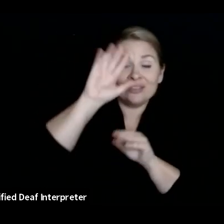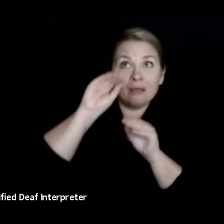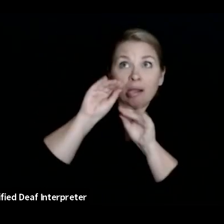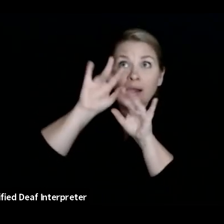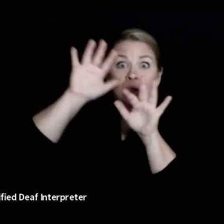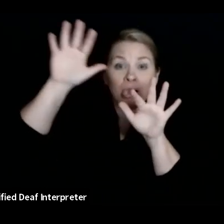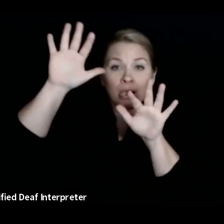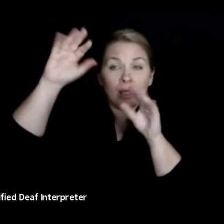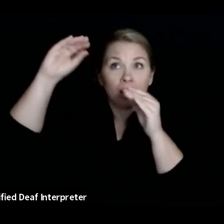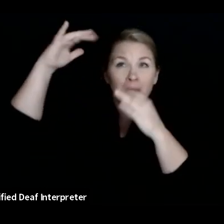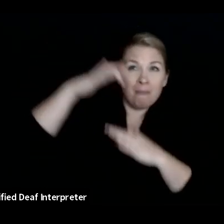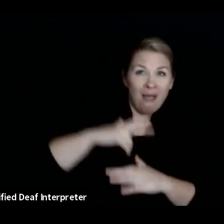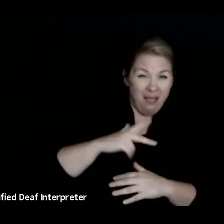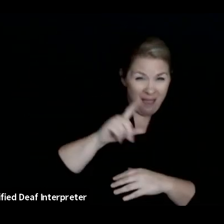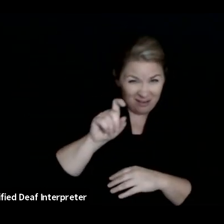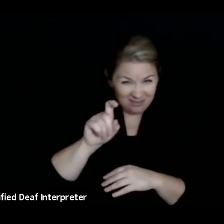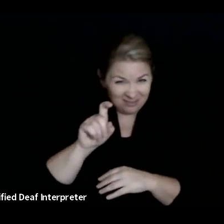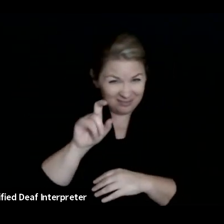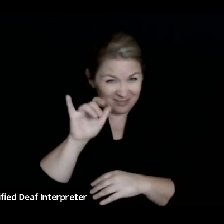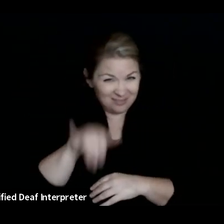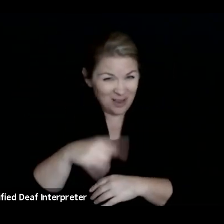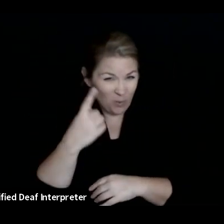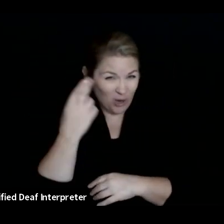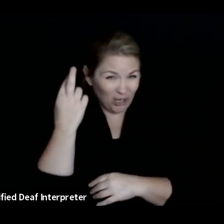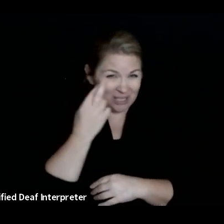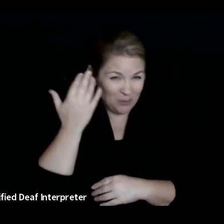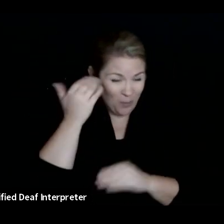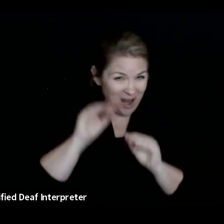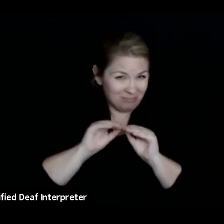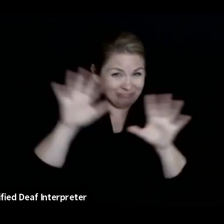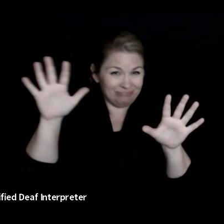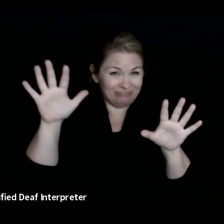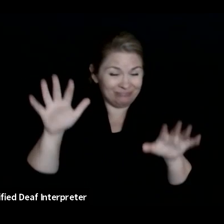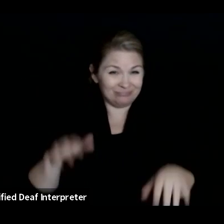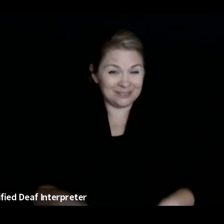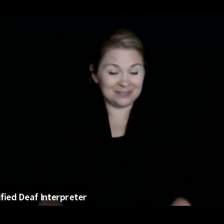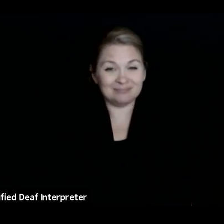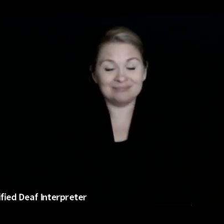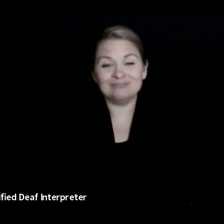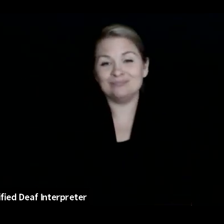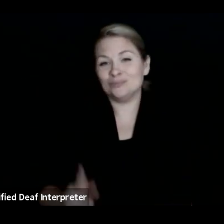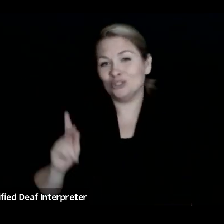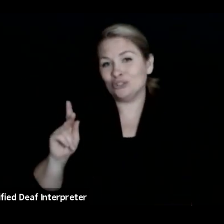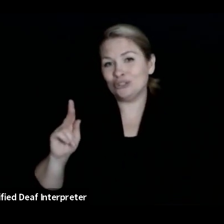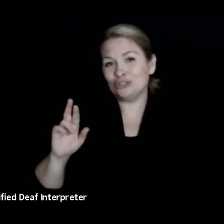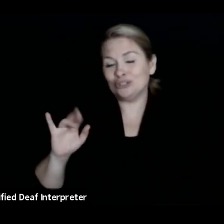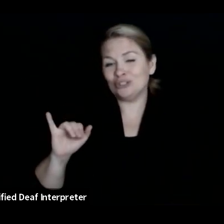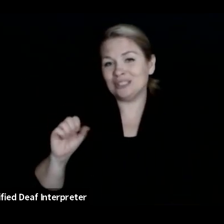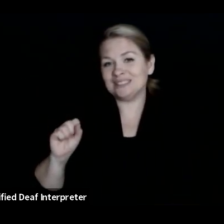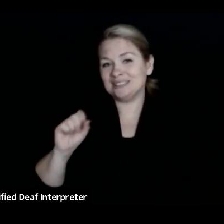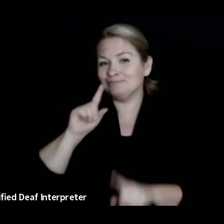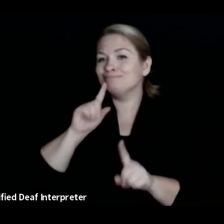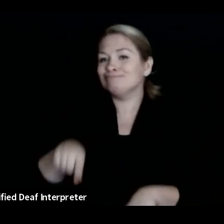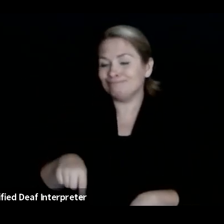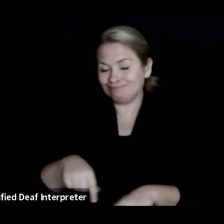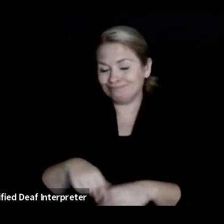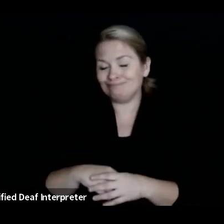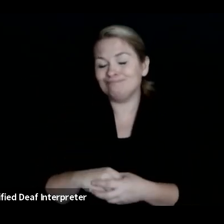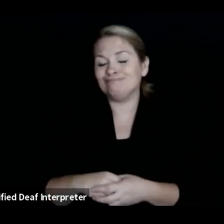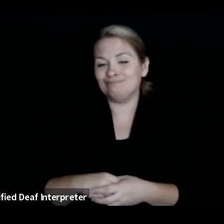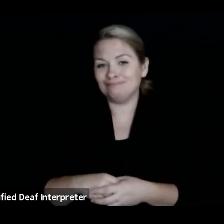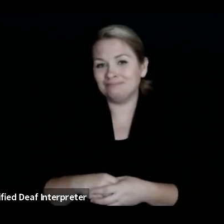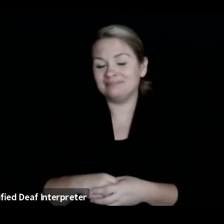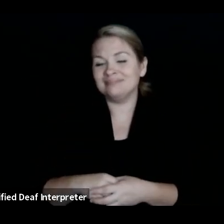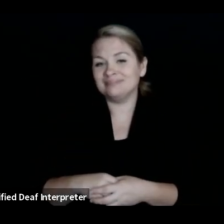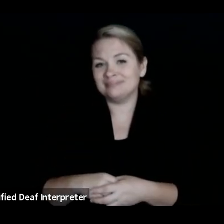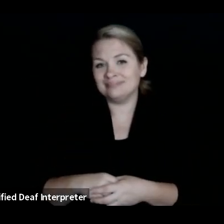Well, the cases are identified actually are reported out by the location of residence of